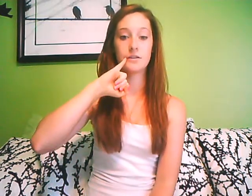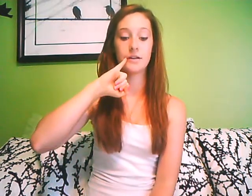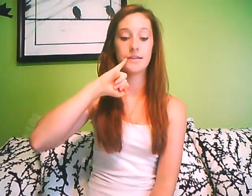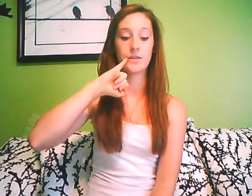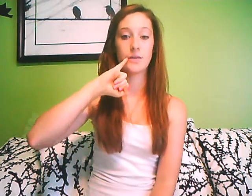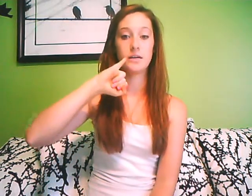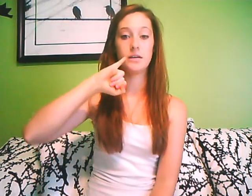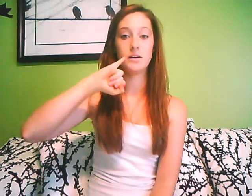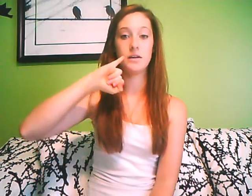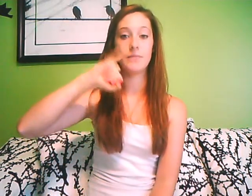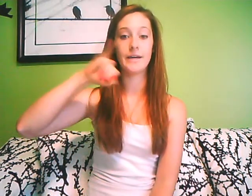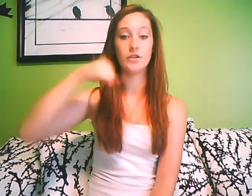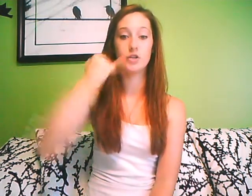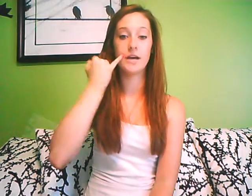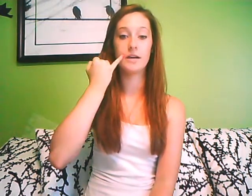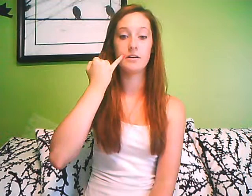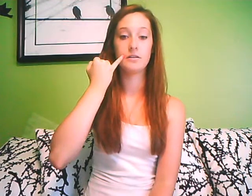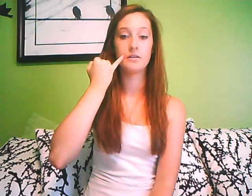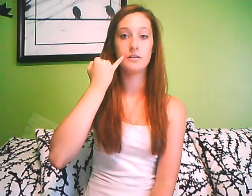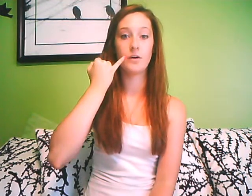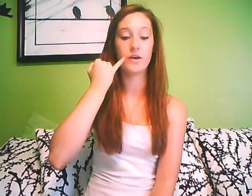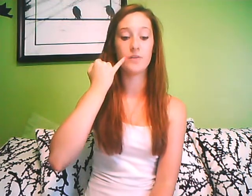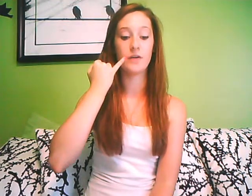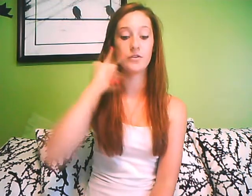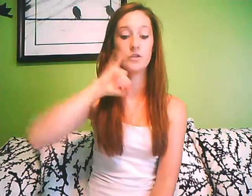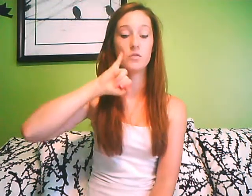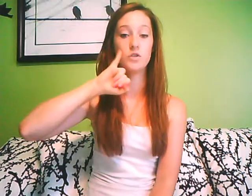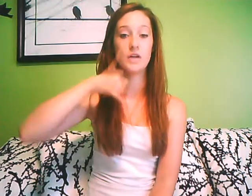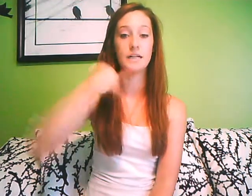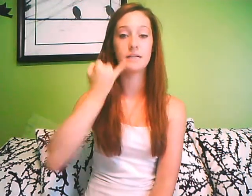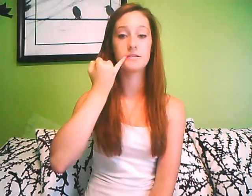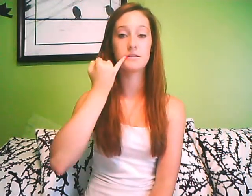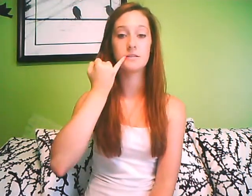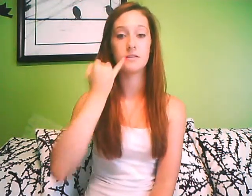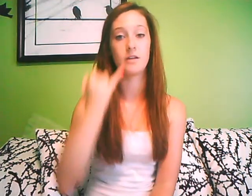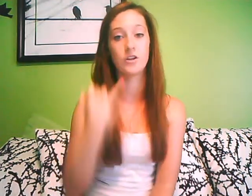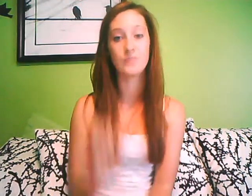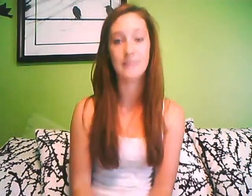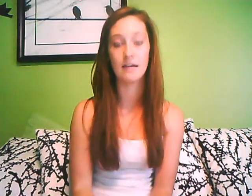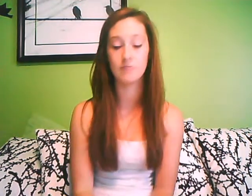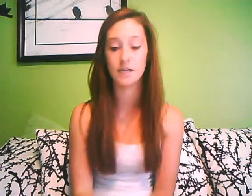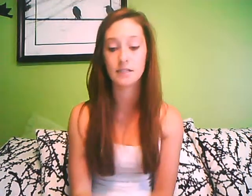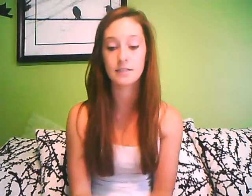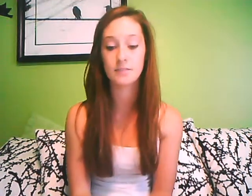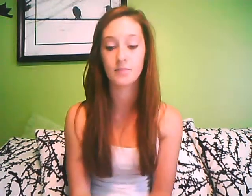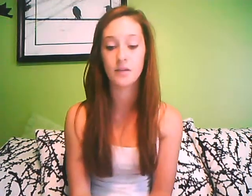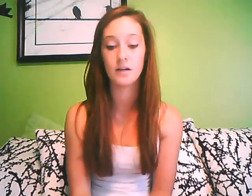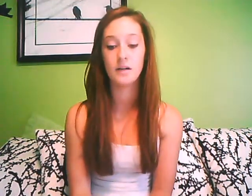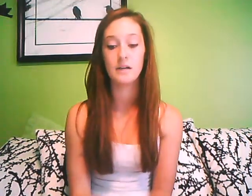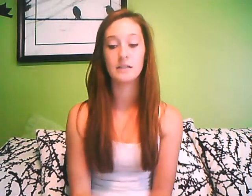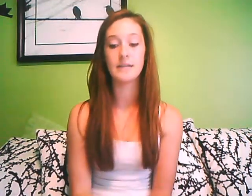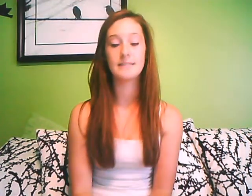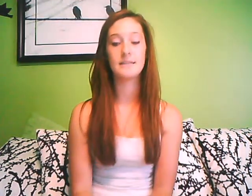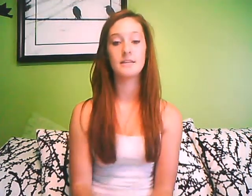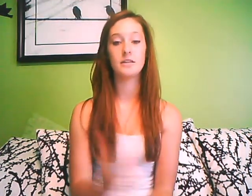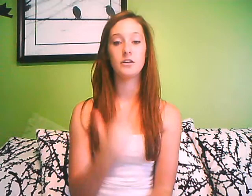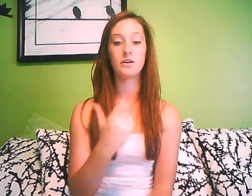gonna take your pinky and make a J around your mouth. So jealous. It also means envious. Lazy, you're gonna make an